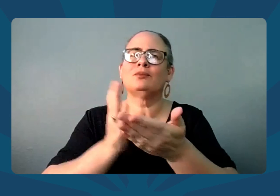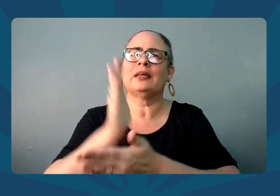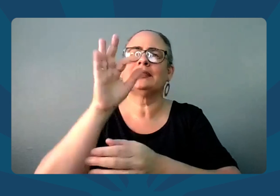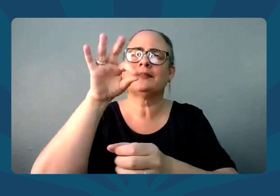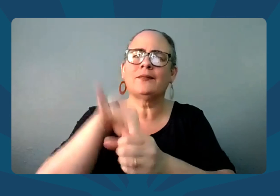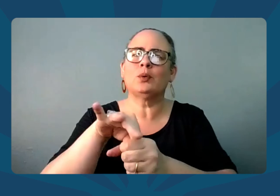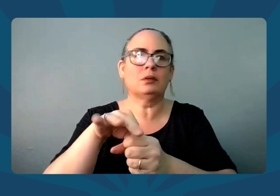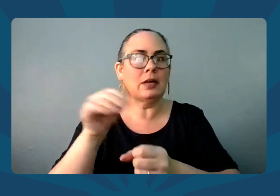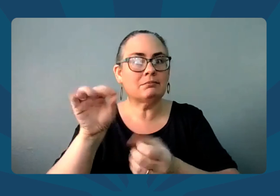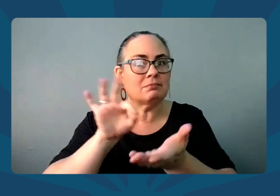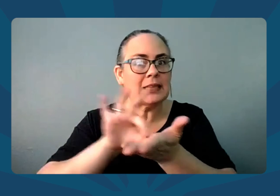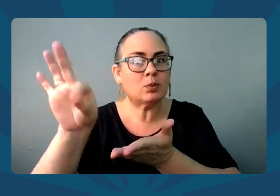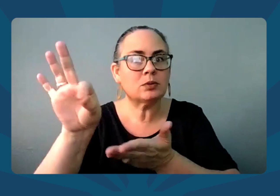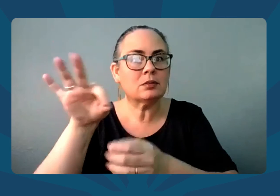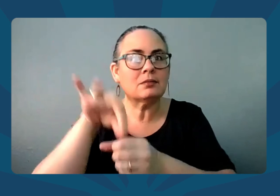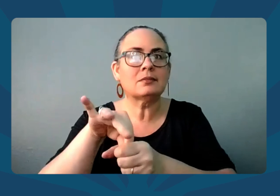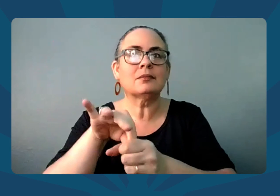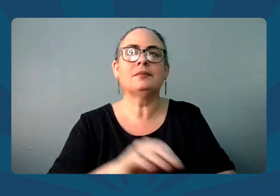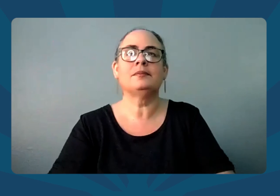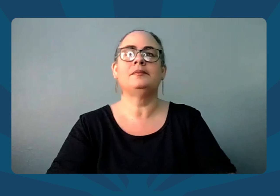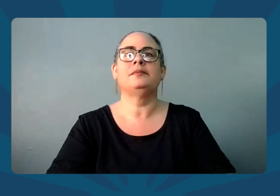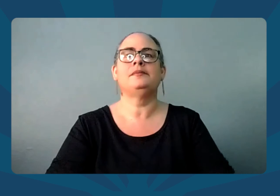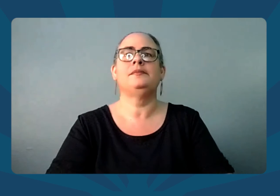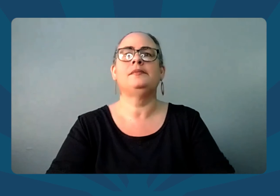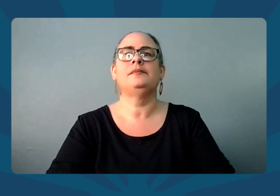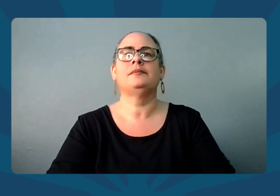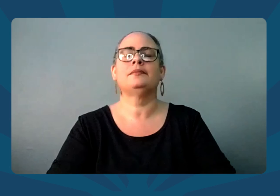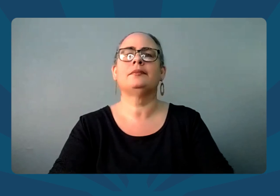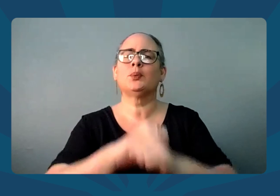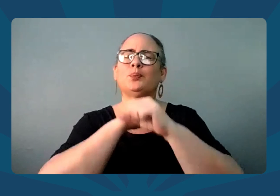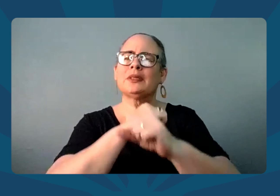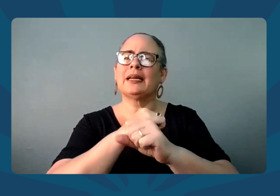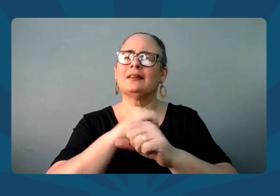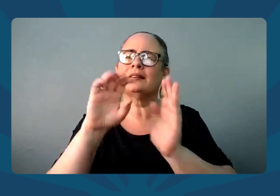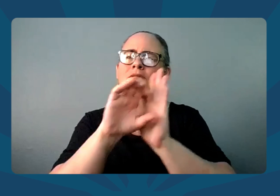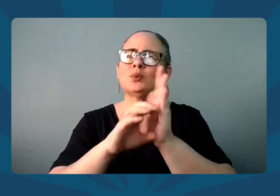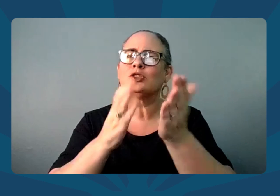protecting every Arizonan's right to vote and have that vote counted.